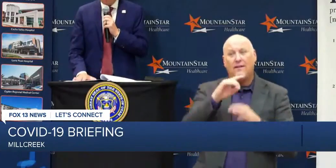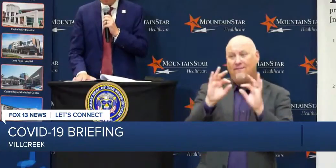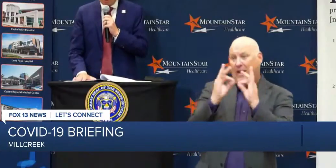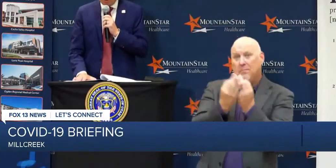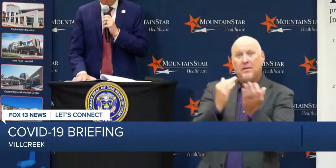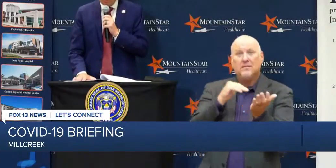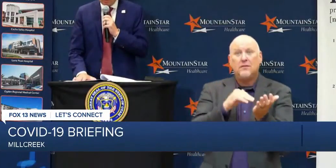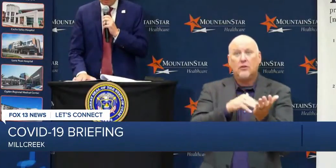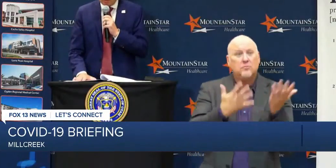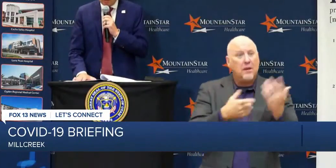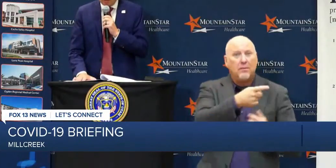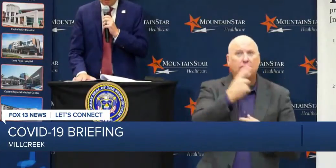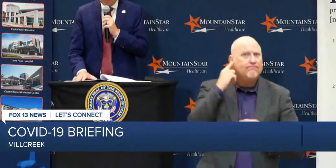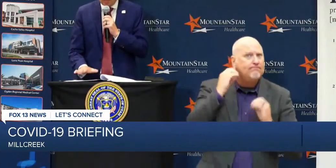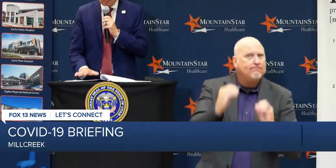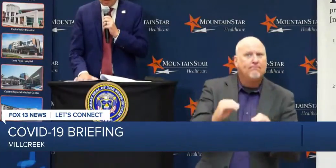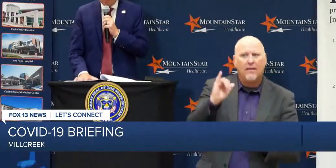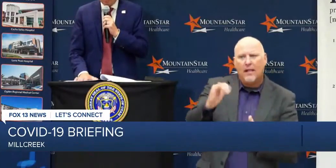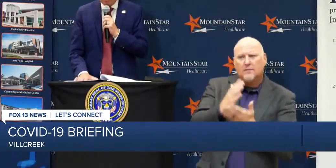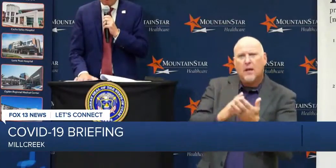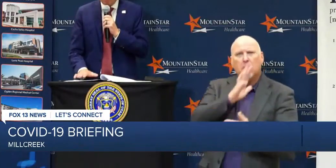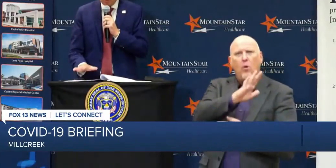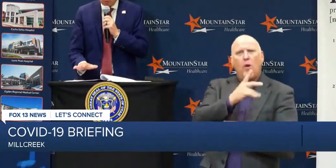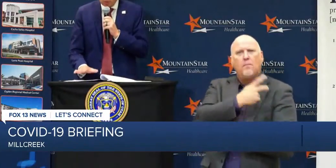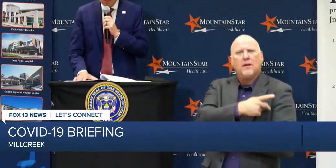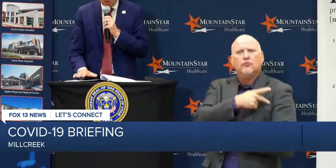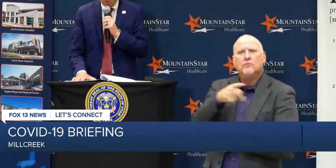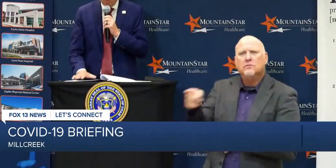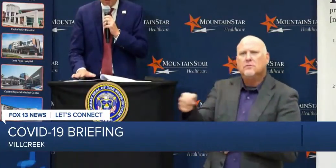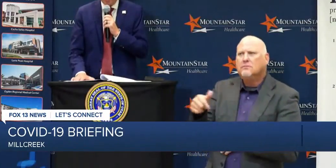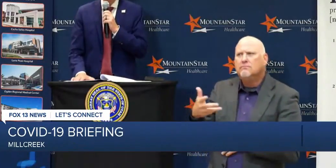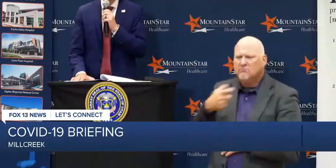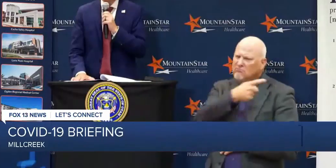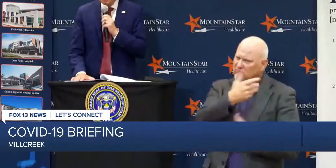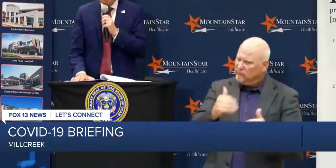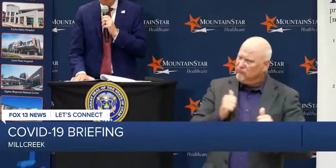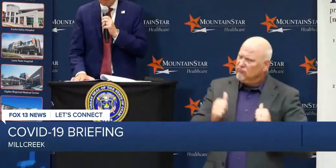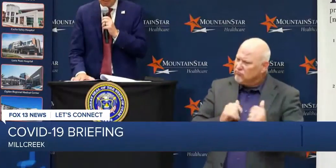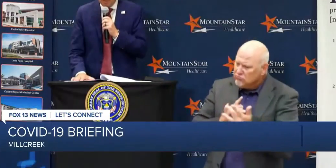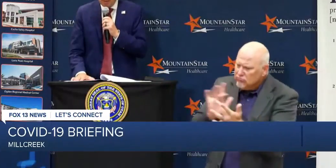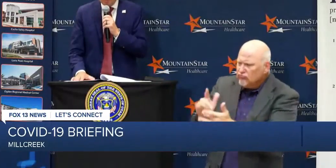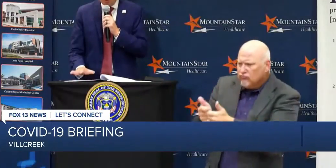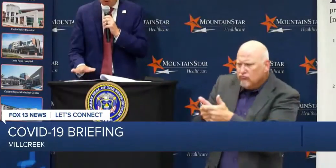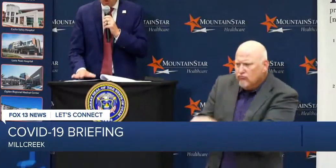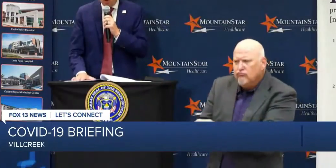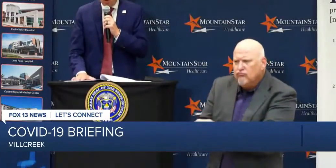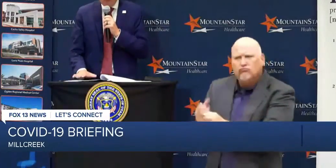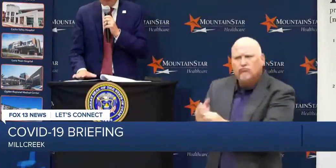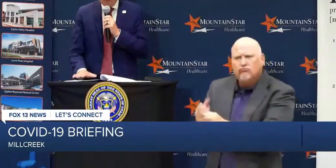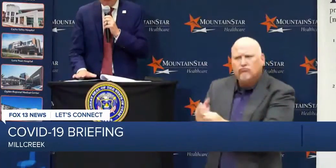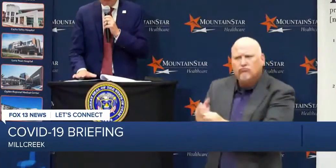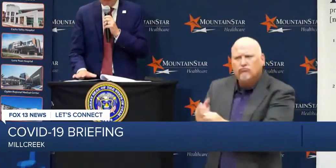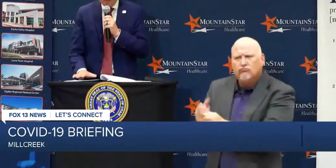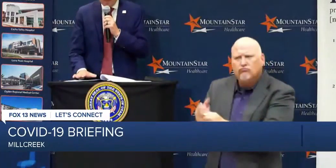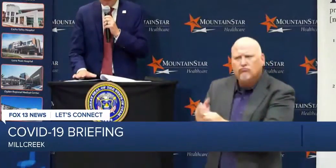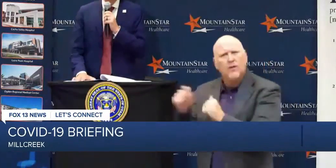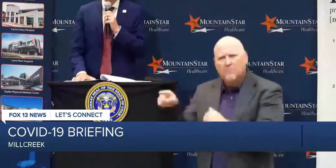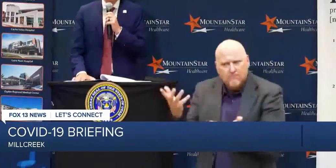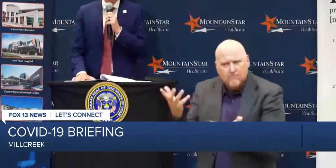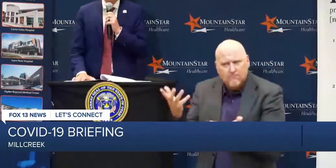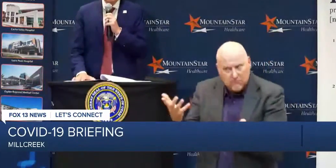local health departments, the state health department, we're doing all we can to keep you safe, but all we can do is